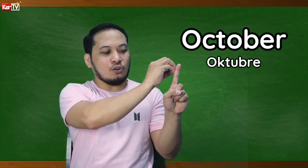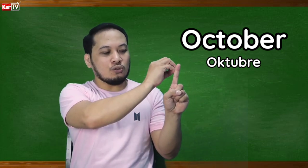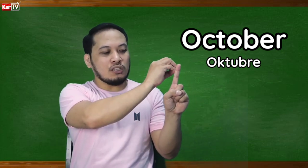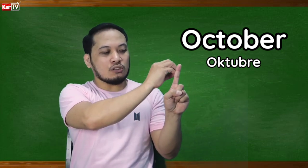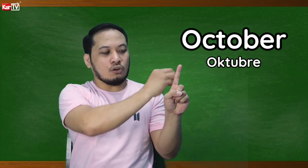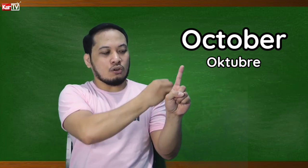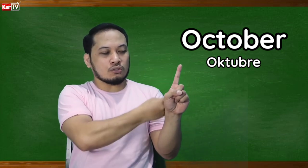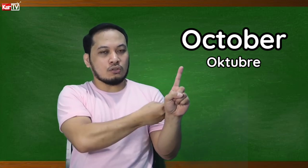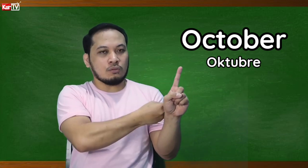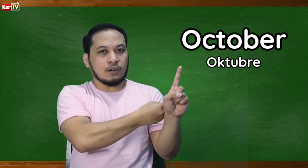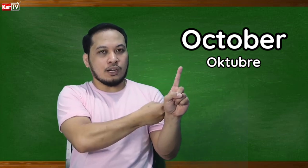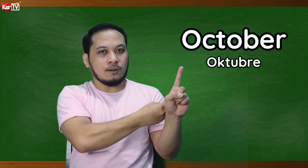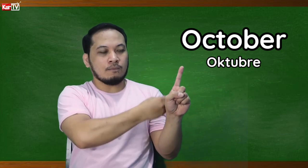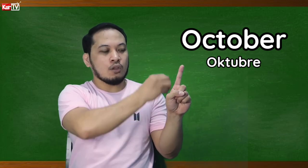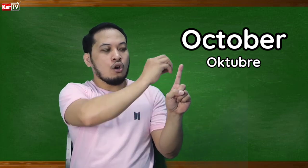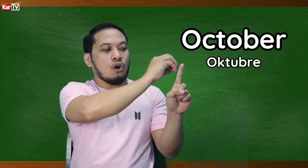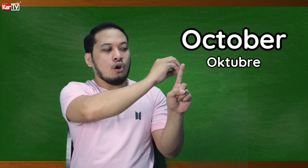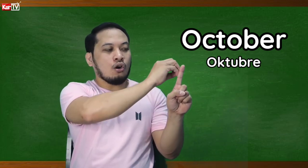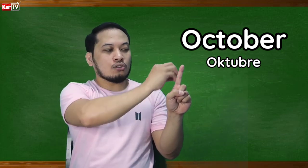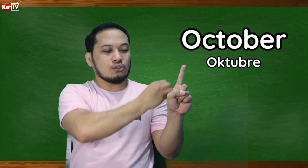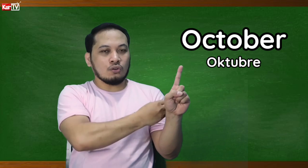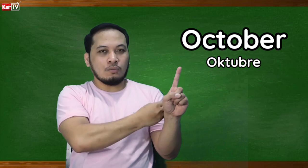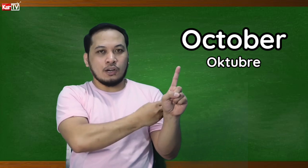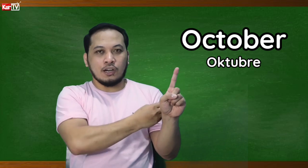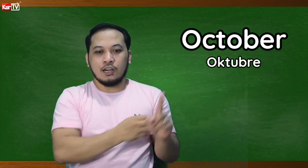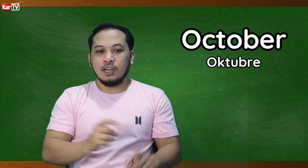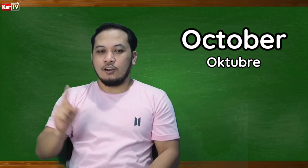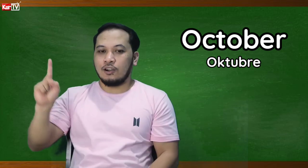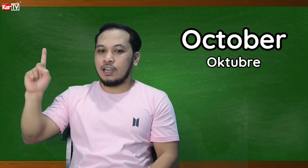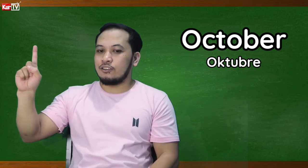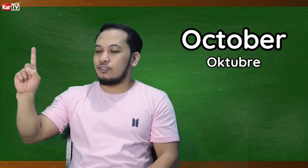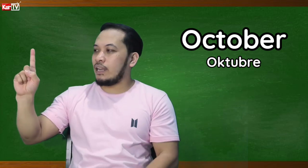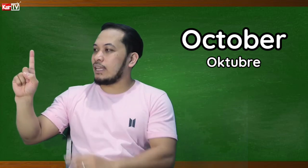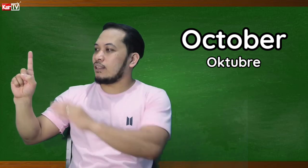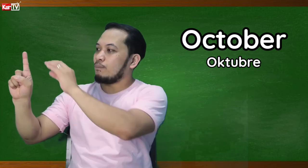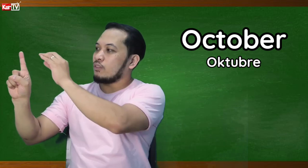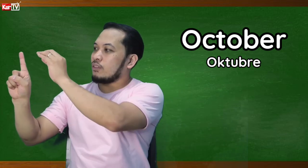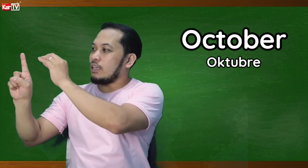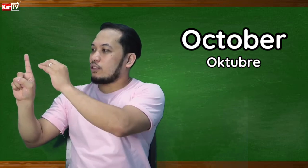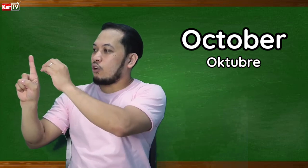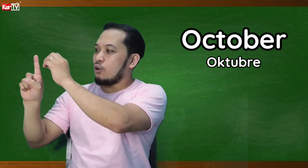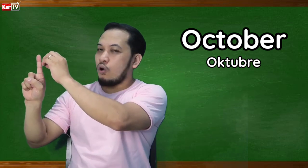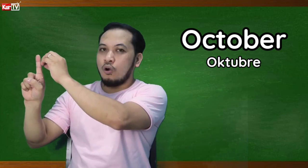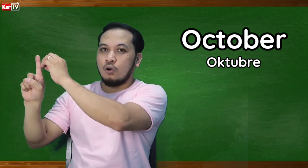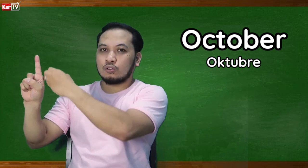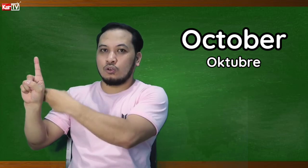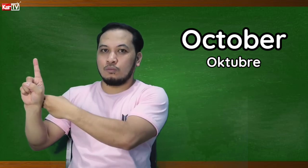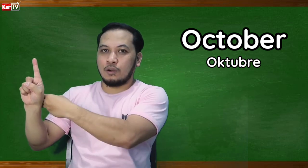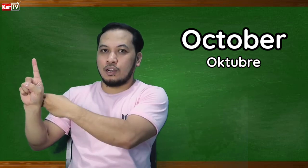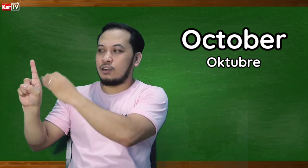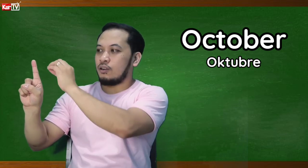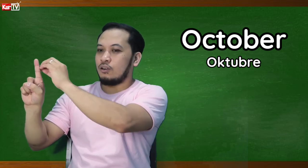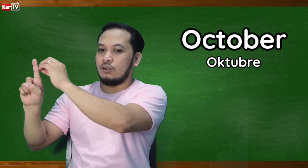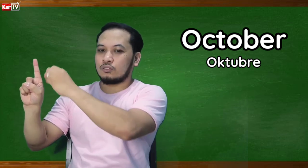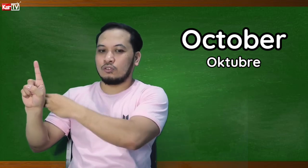O dito, October. October. O, ganun ulit, dito, October.